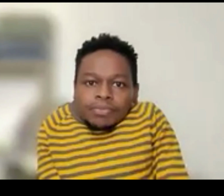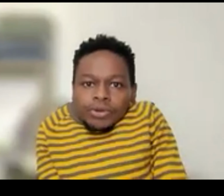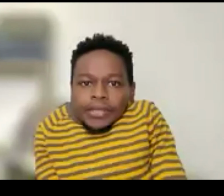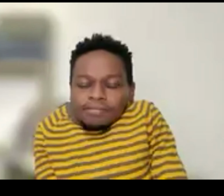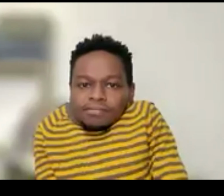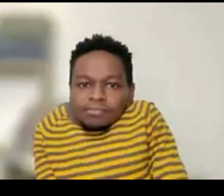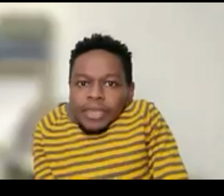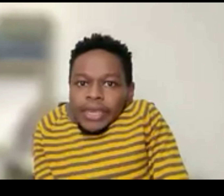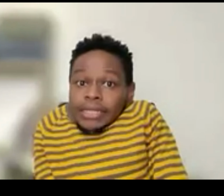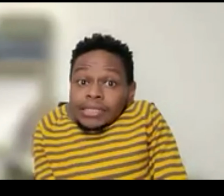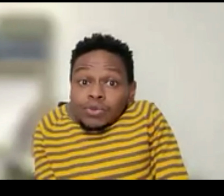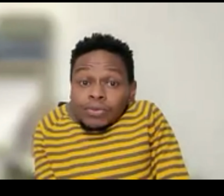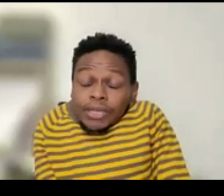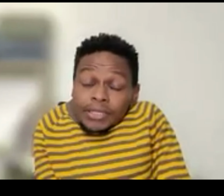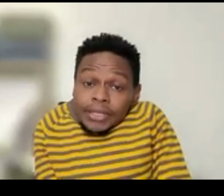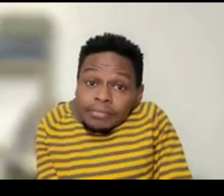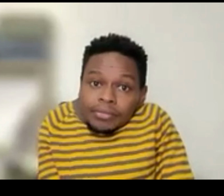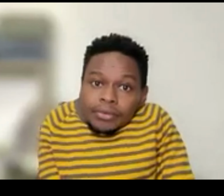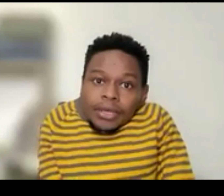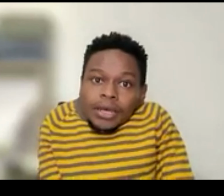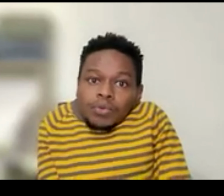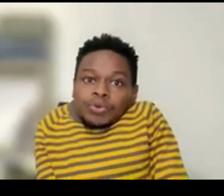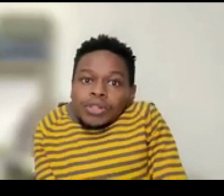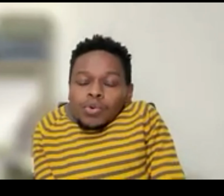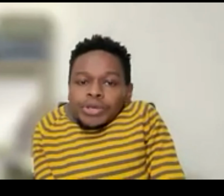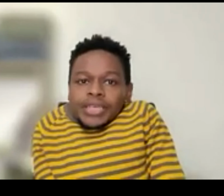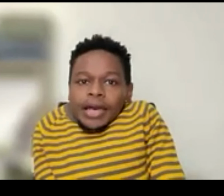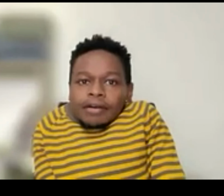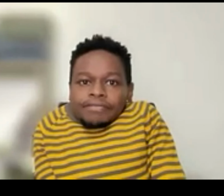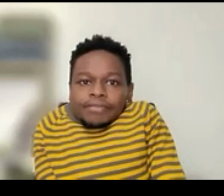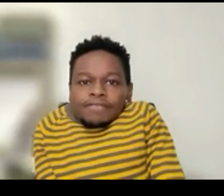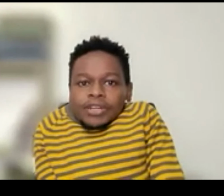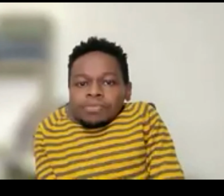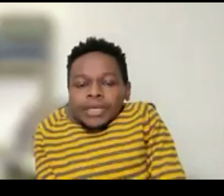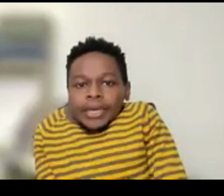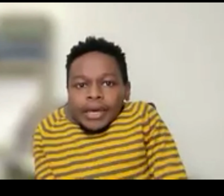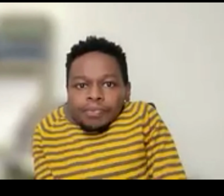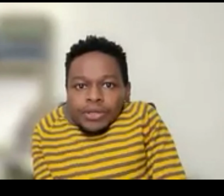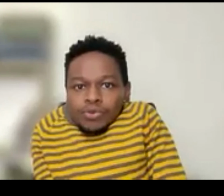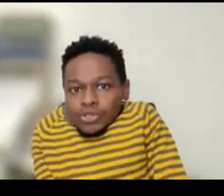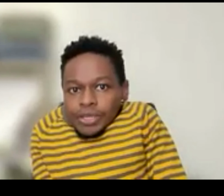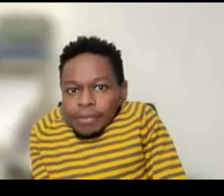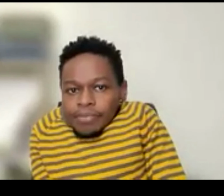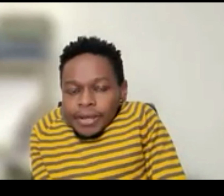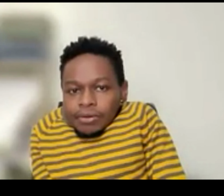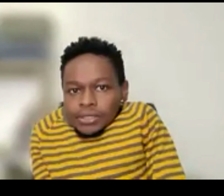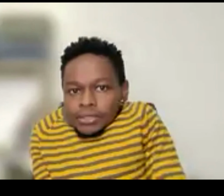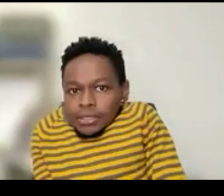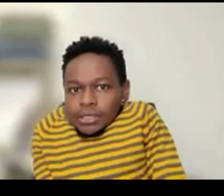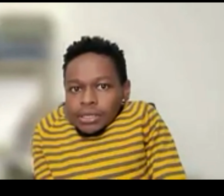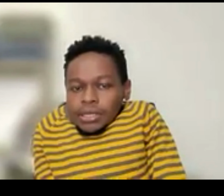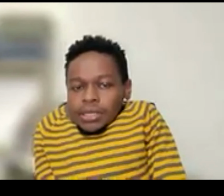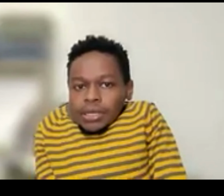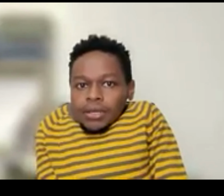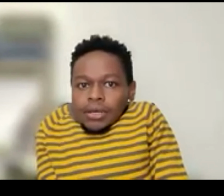broken, and until we fix them, we will always have a very big gap. And we're talking about for